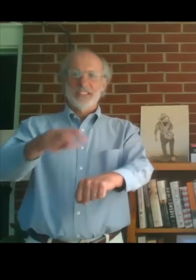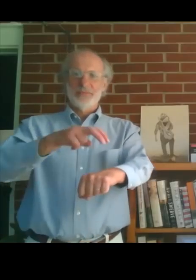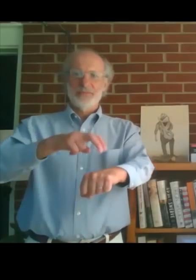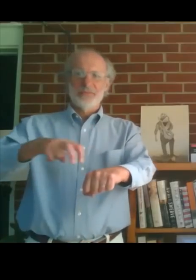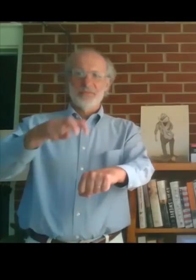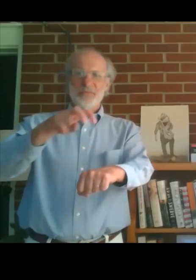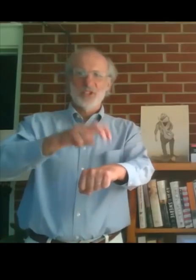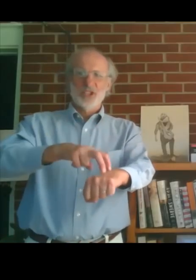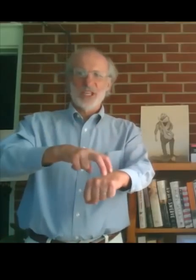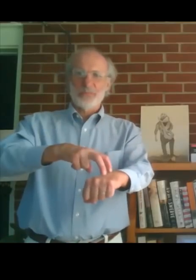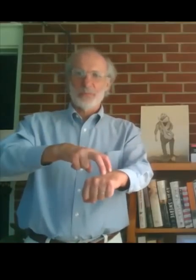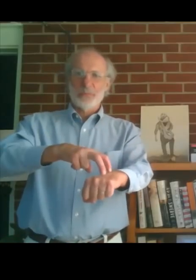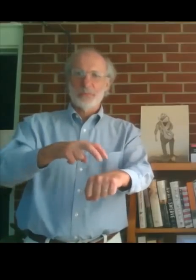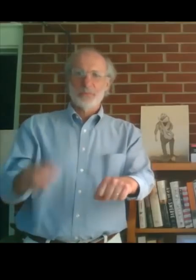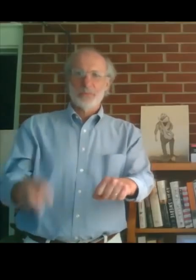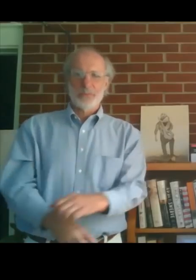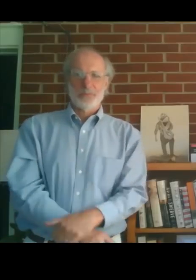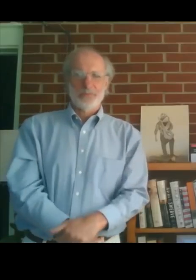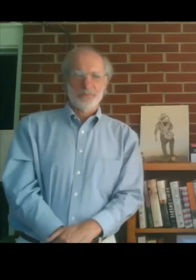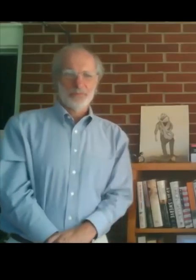Once again. Chip.